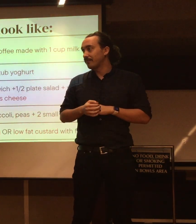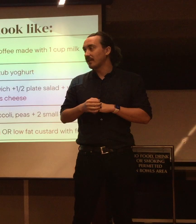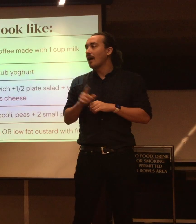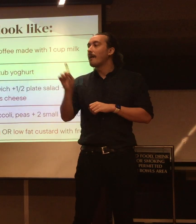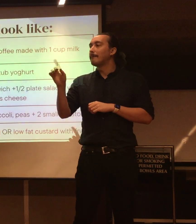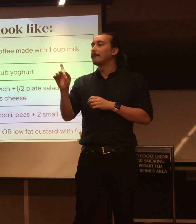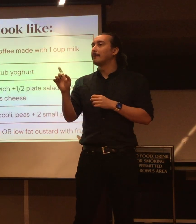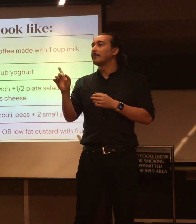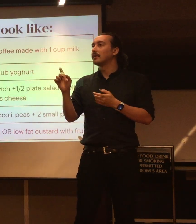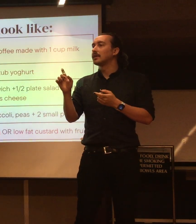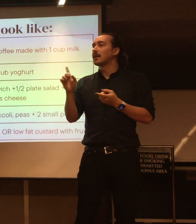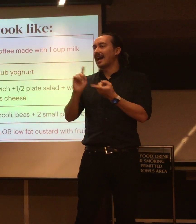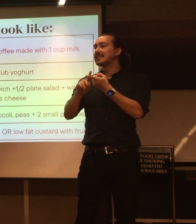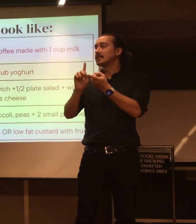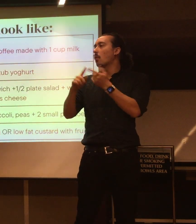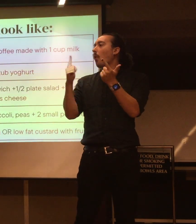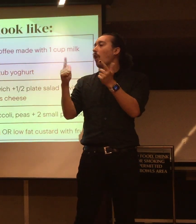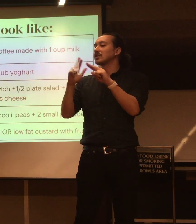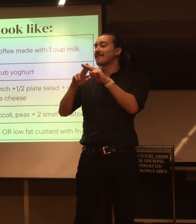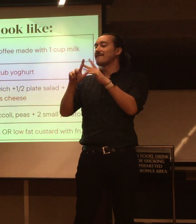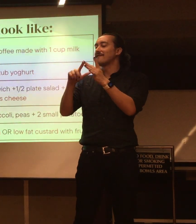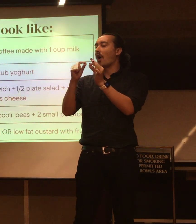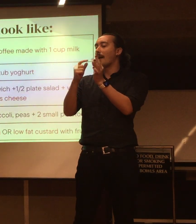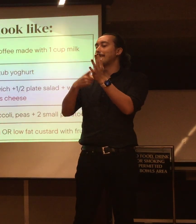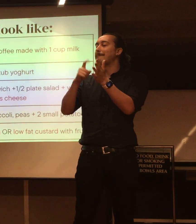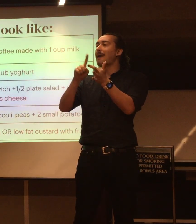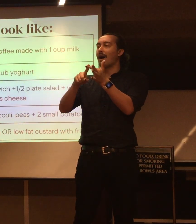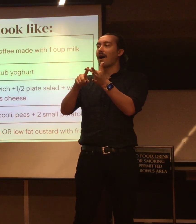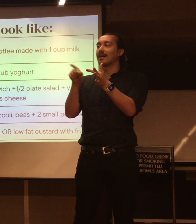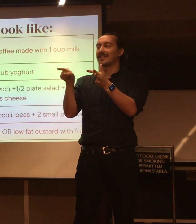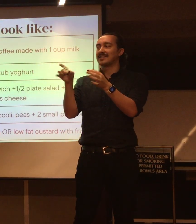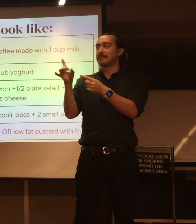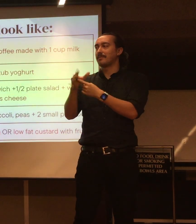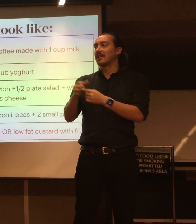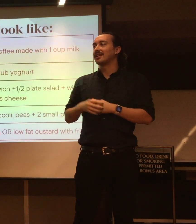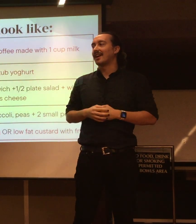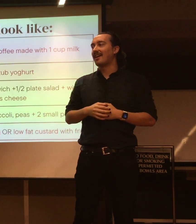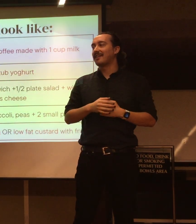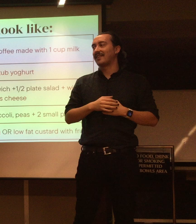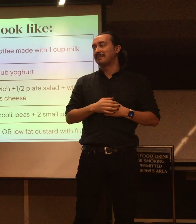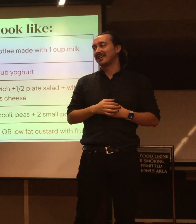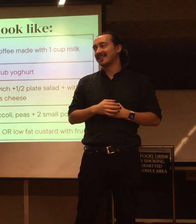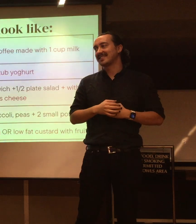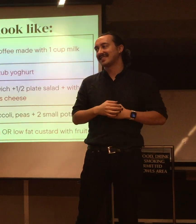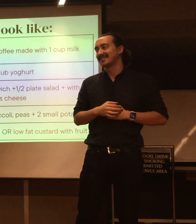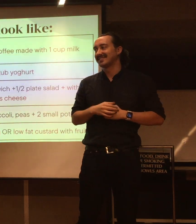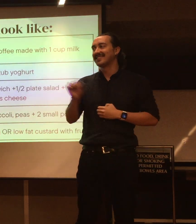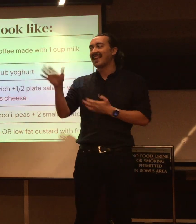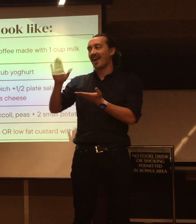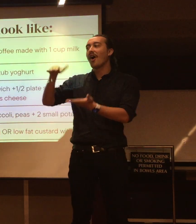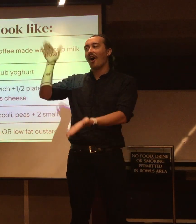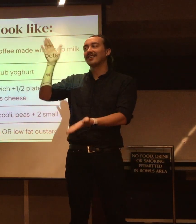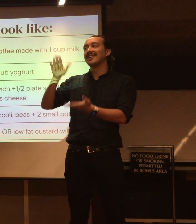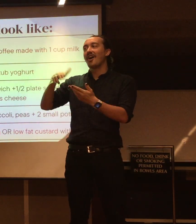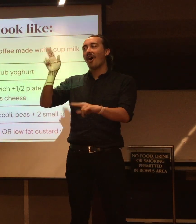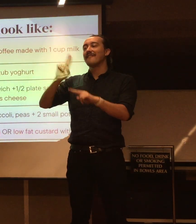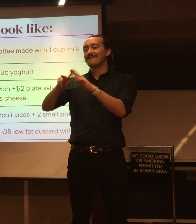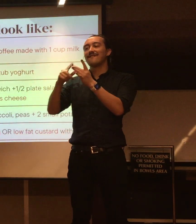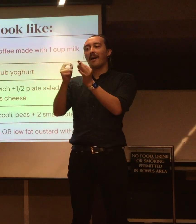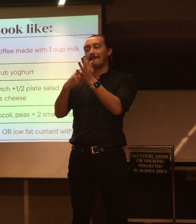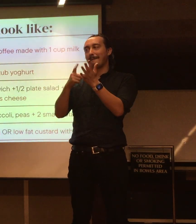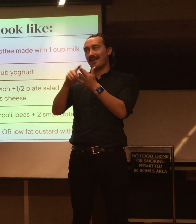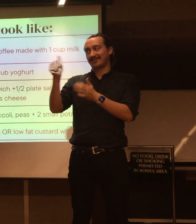It still has a very good amount of fibre in there. Yeah. Yeah, high fiber, yes. High fibre, good, very